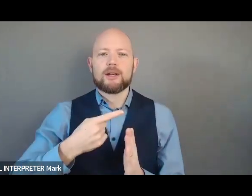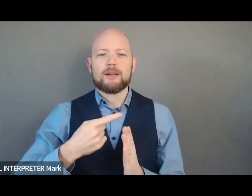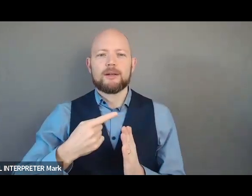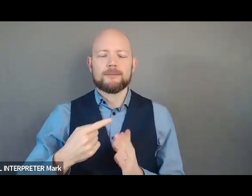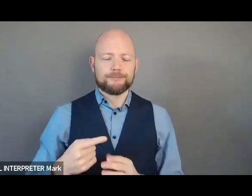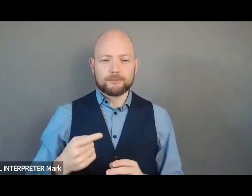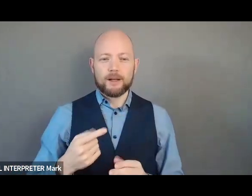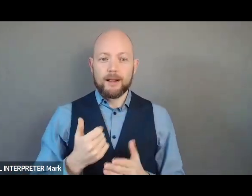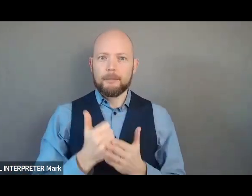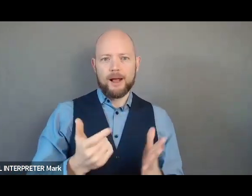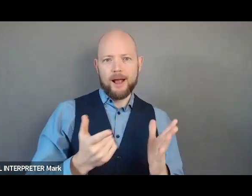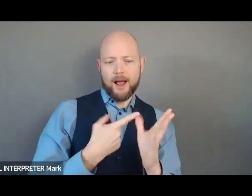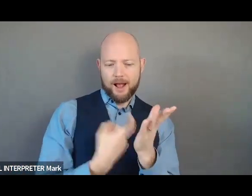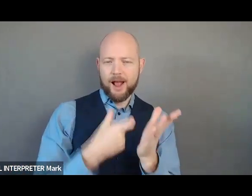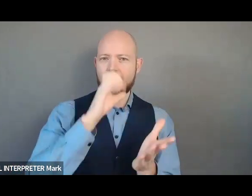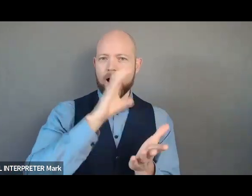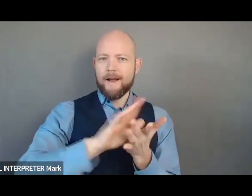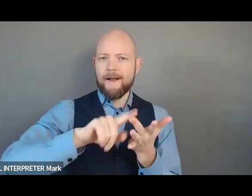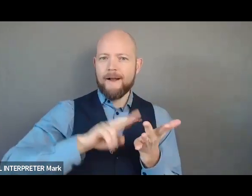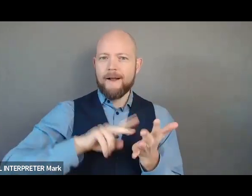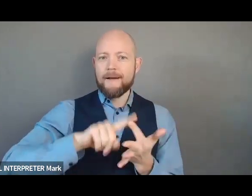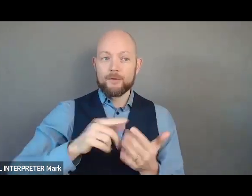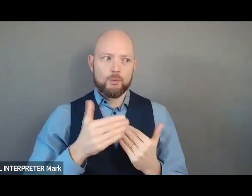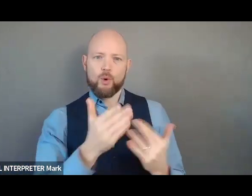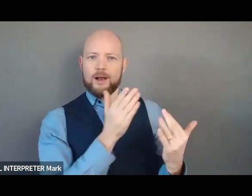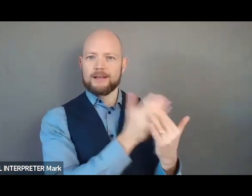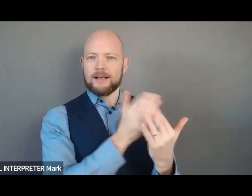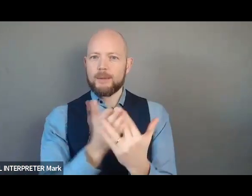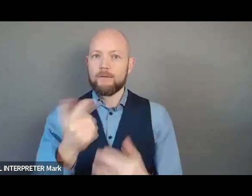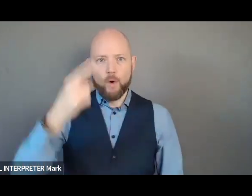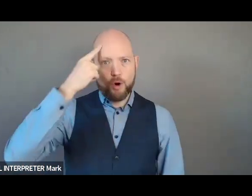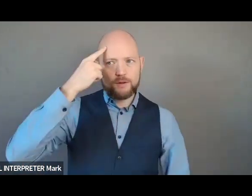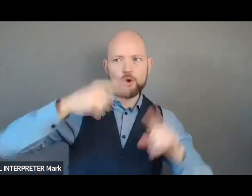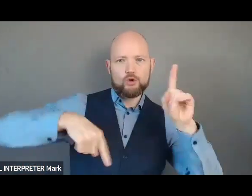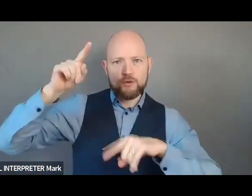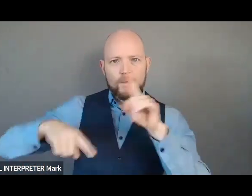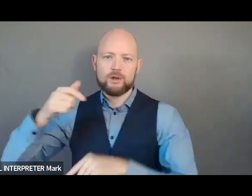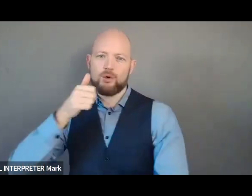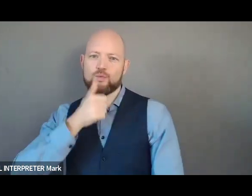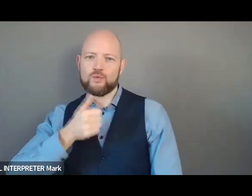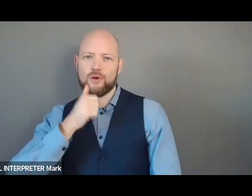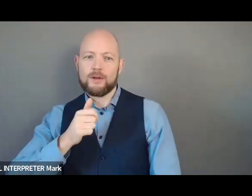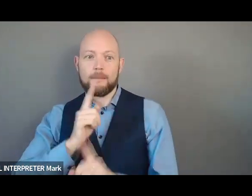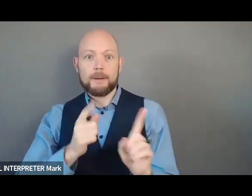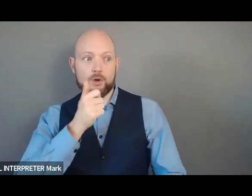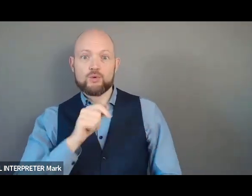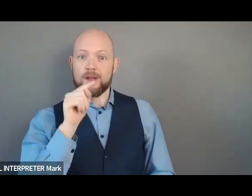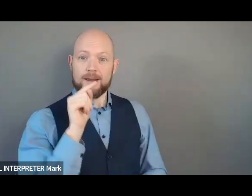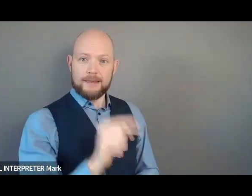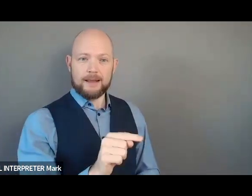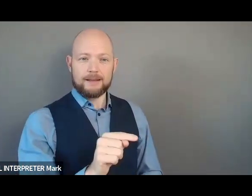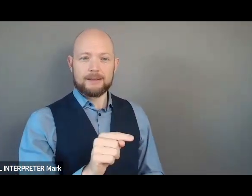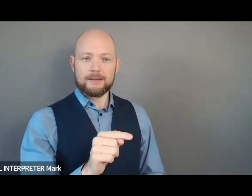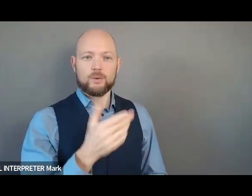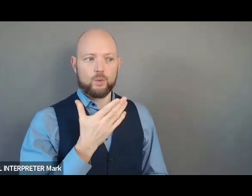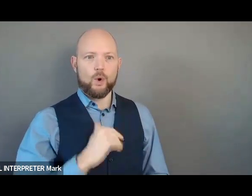collections more accessible for neurodivergent users, both those who visit archives to consult materials held in them and the